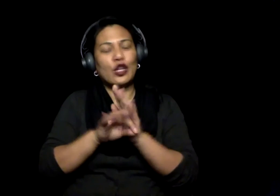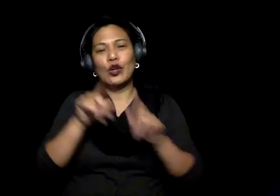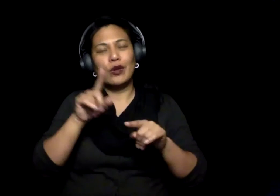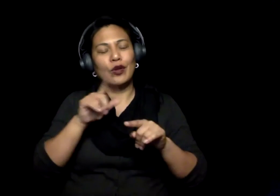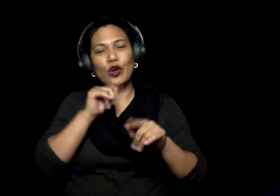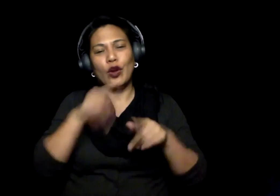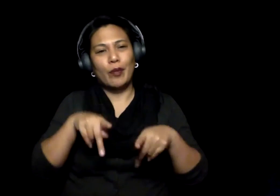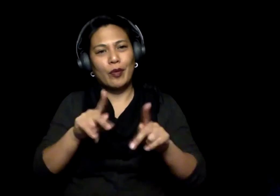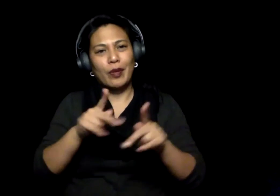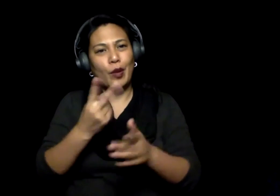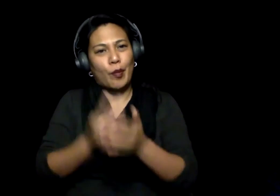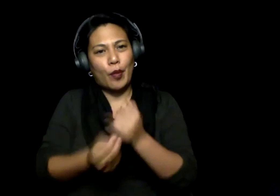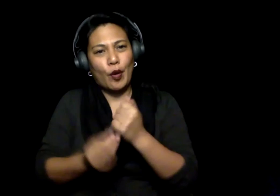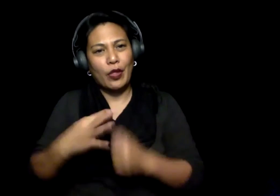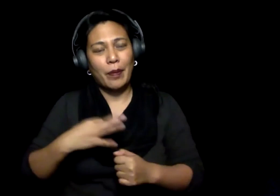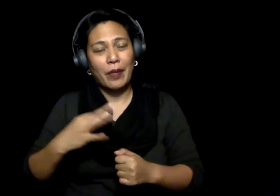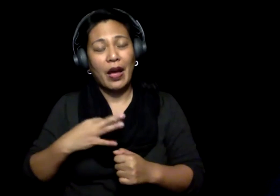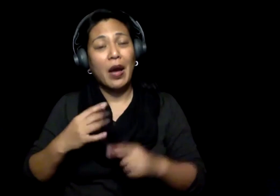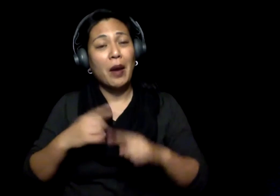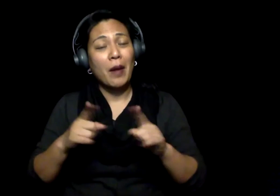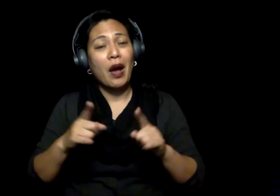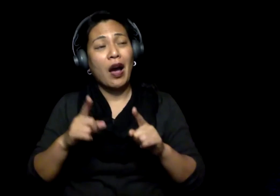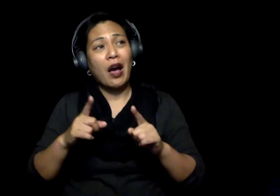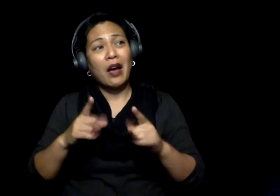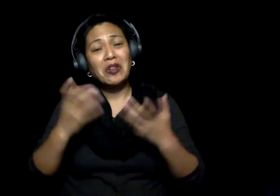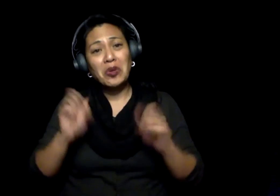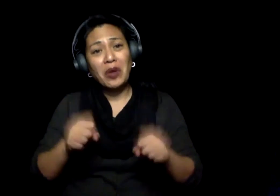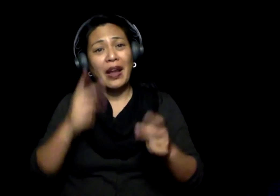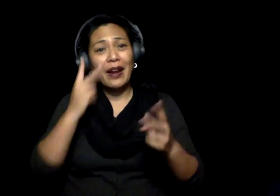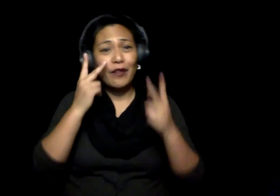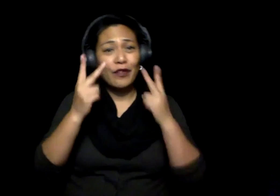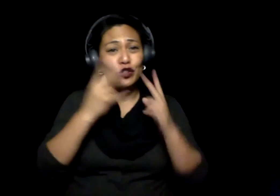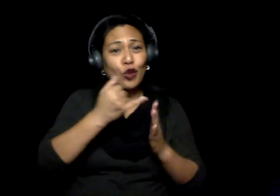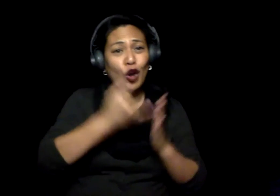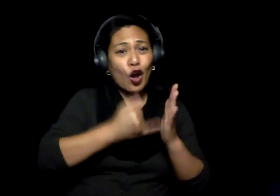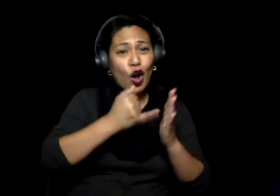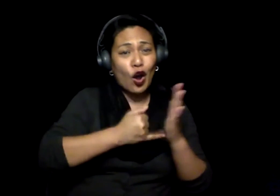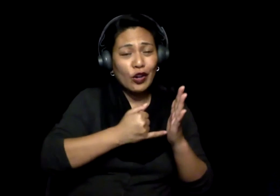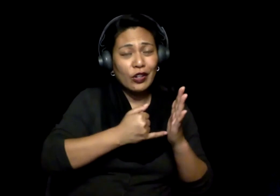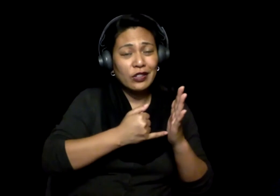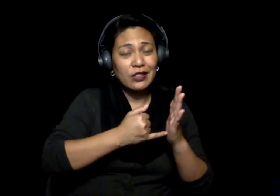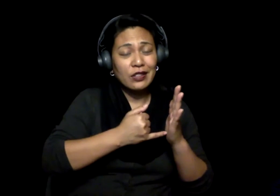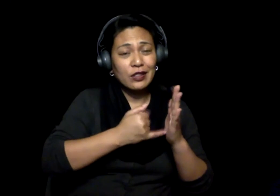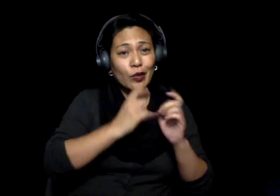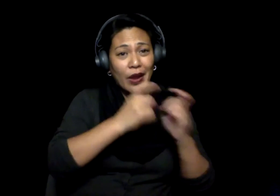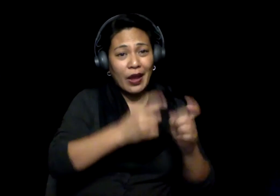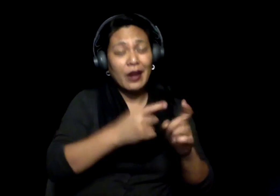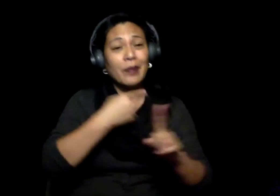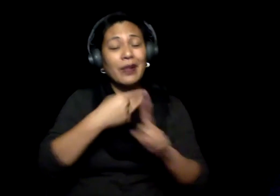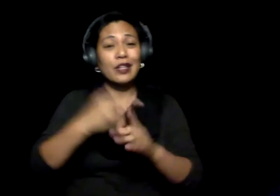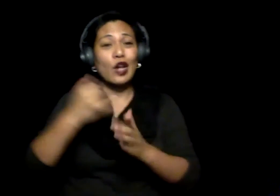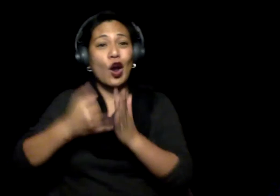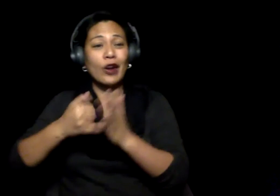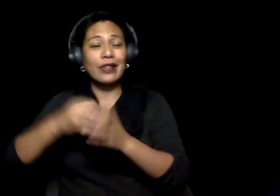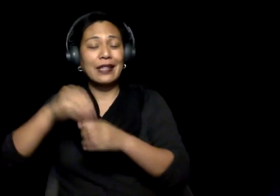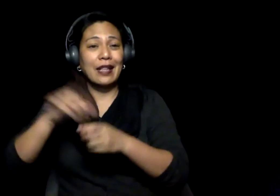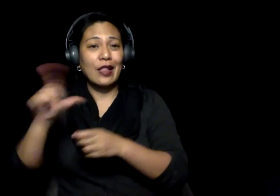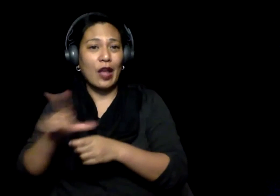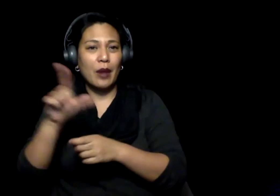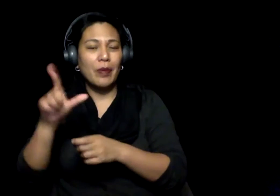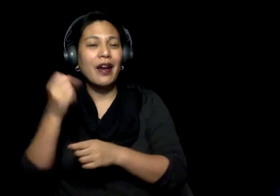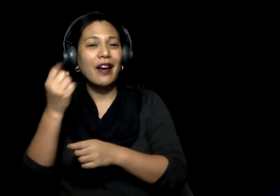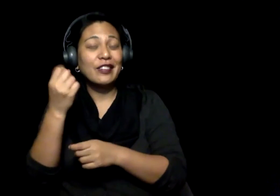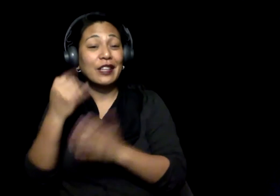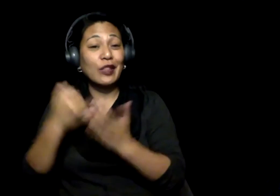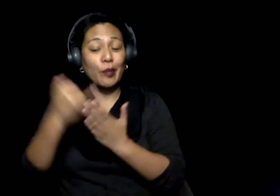apply for both. But yes, certainly you could have a visual arts grant and an artist in the libraries grant. They couldn't be for the exact same project